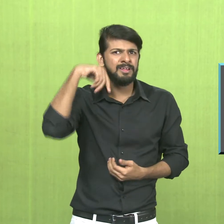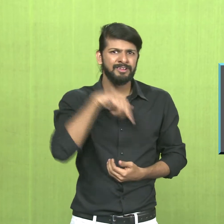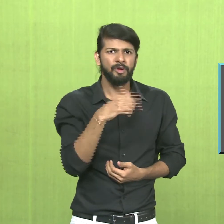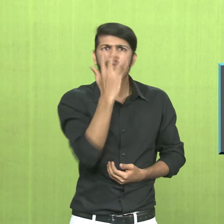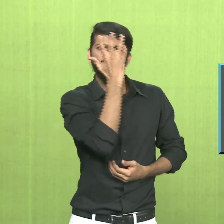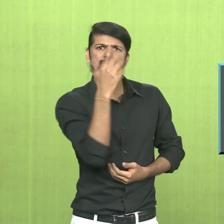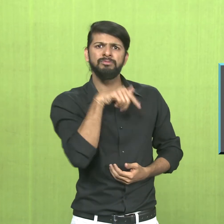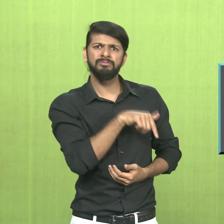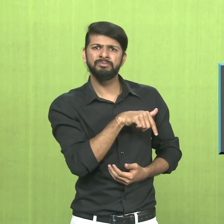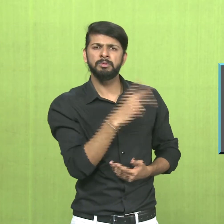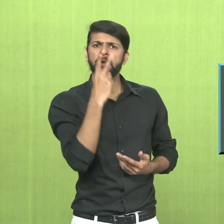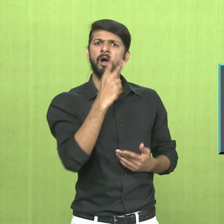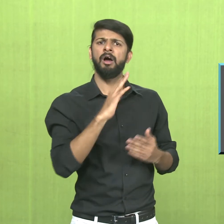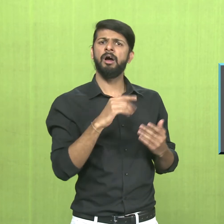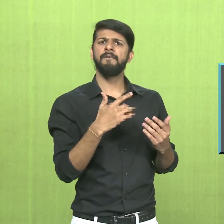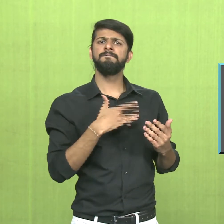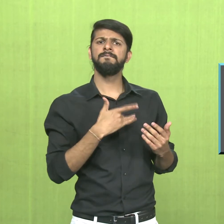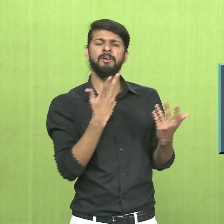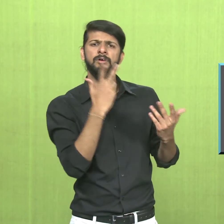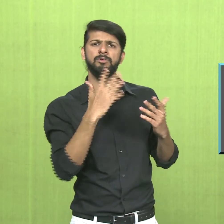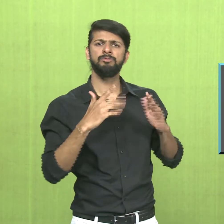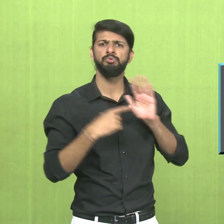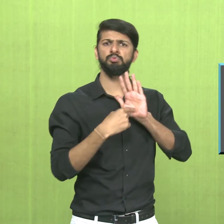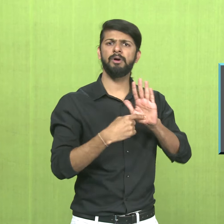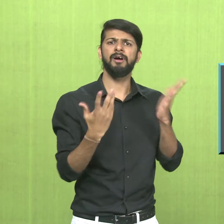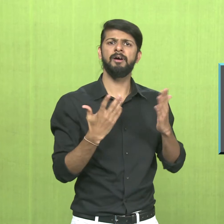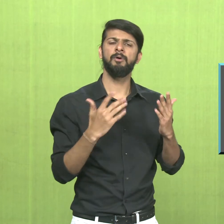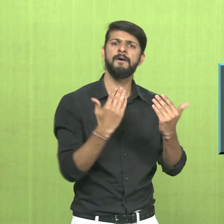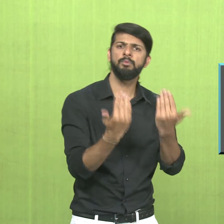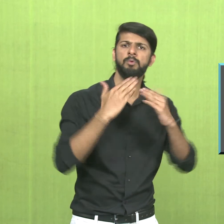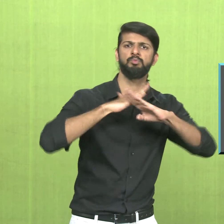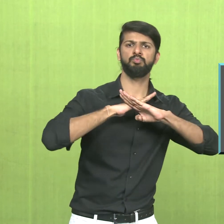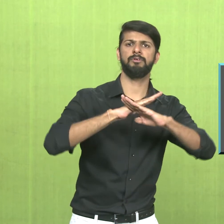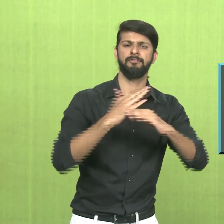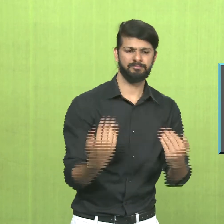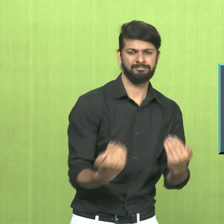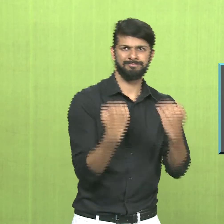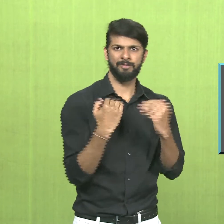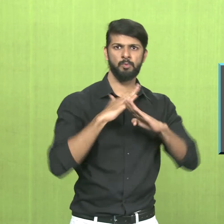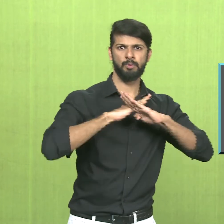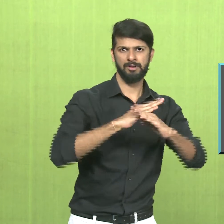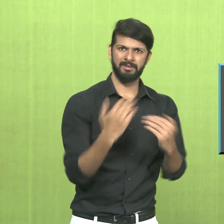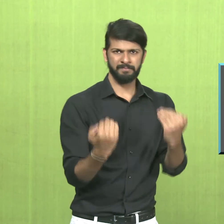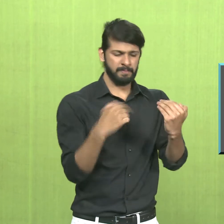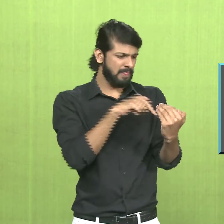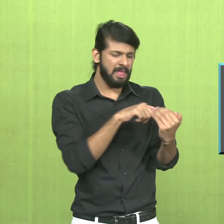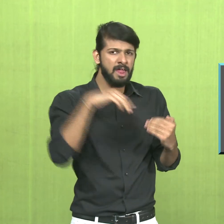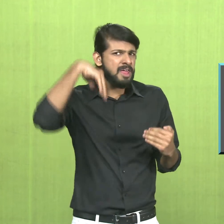The baby goat, the kid, is very relaxed. The posture shows that it's totally feeling secure